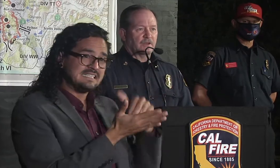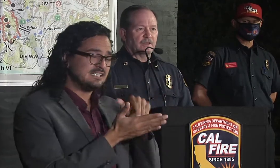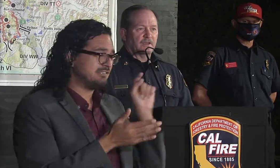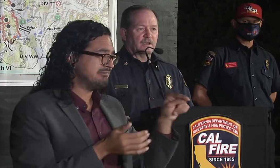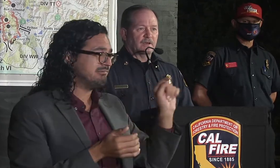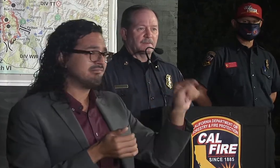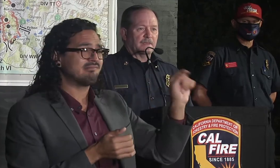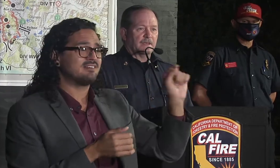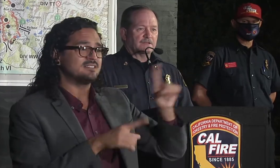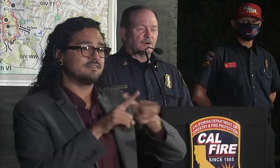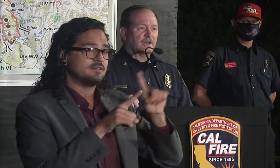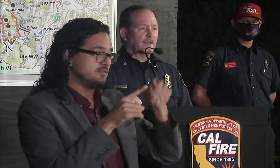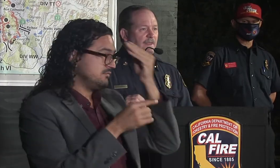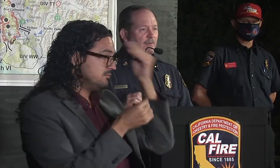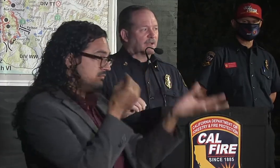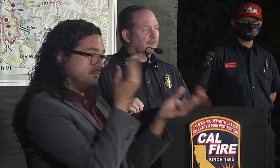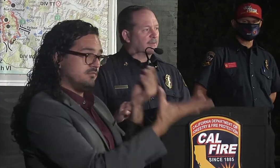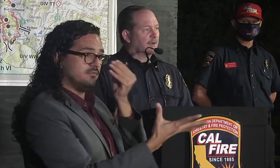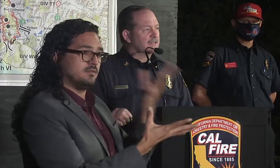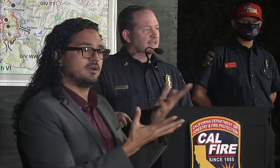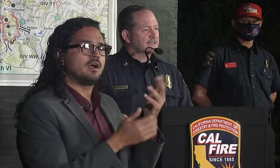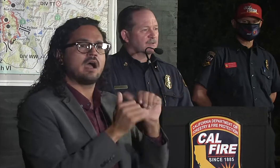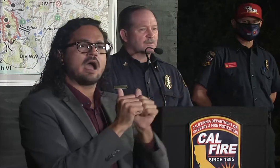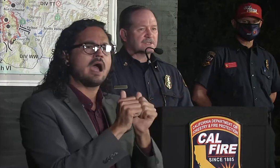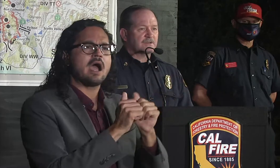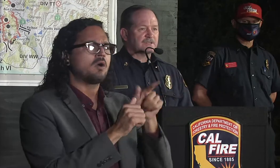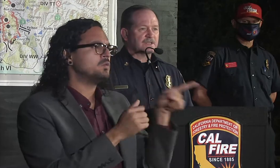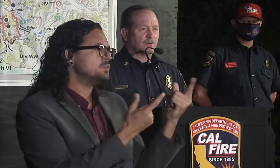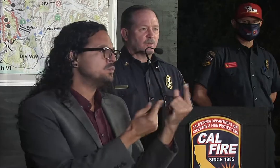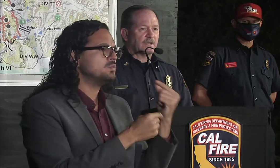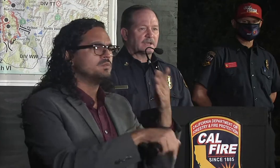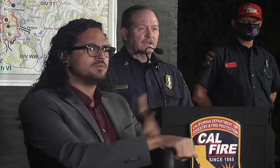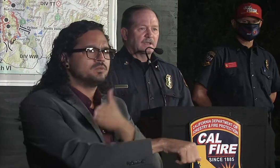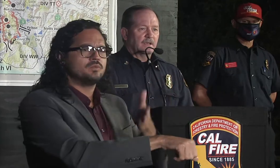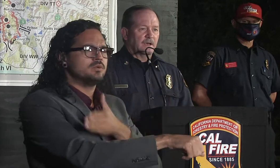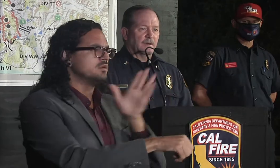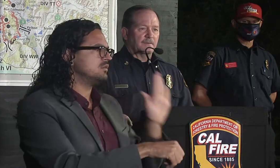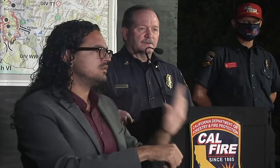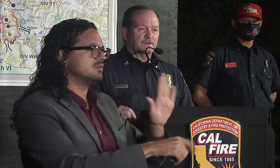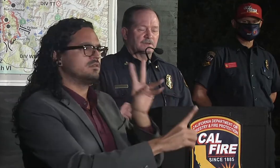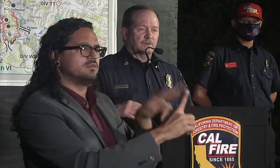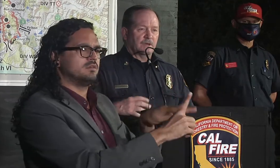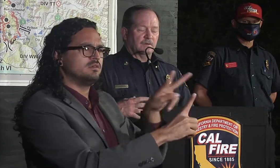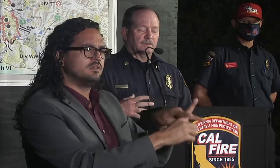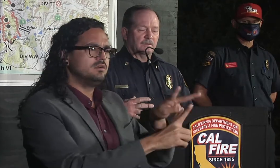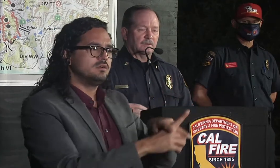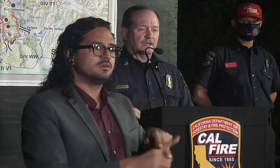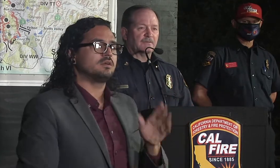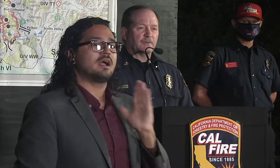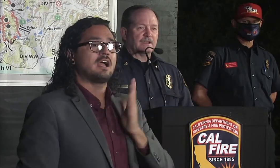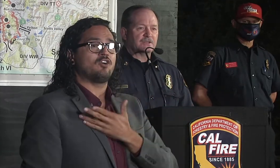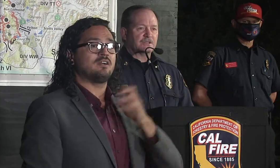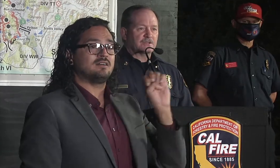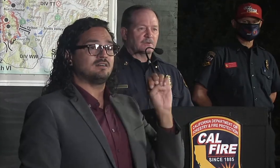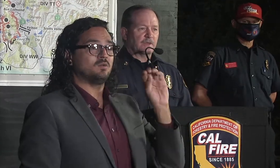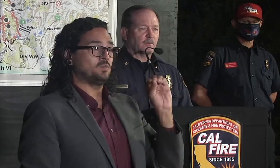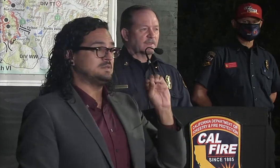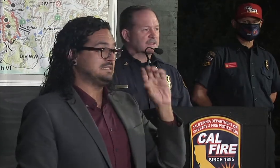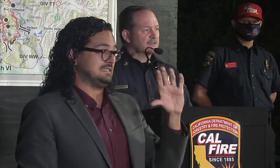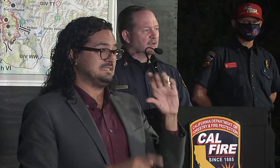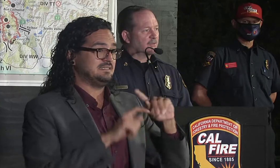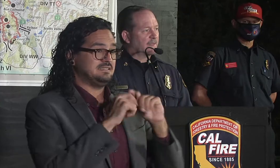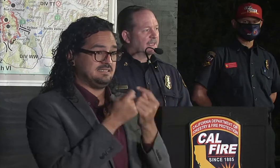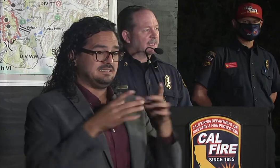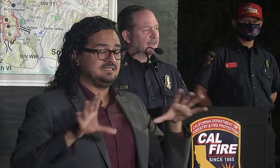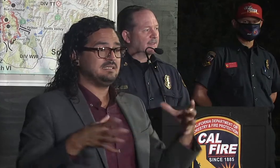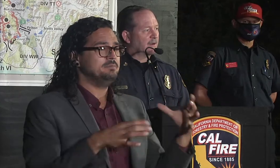information on starting that recovery process. So those EOCs are working to get information so that when